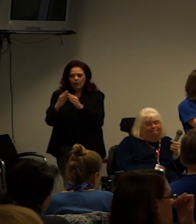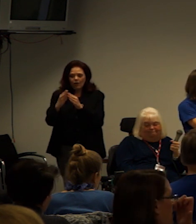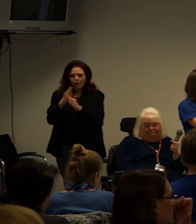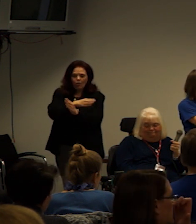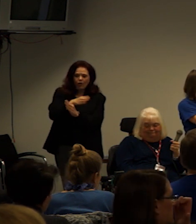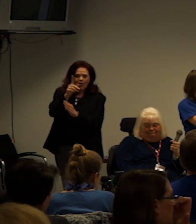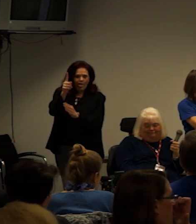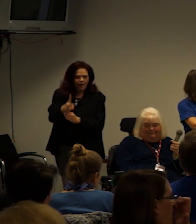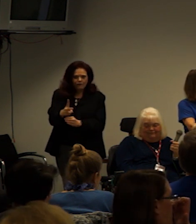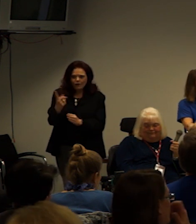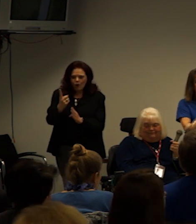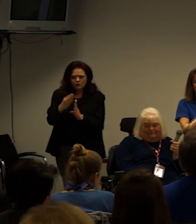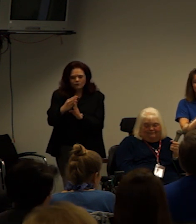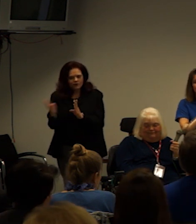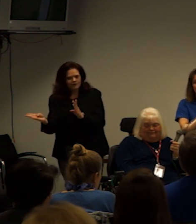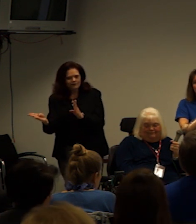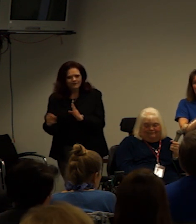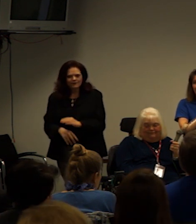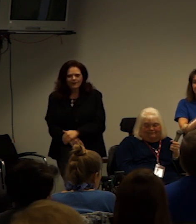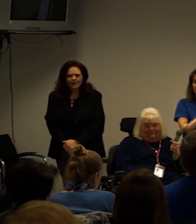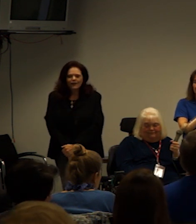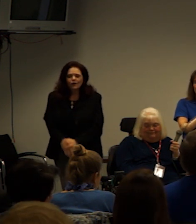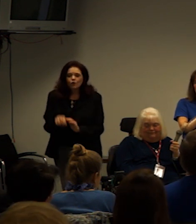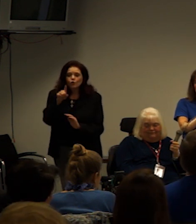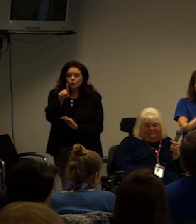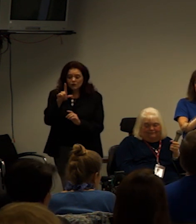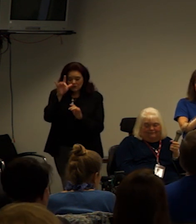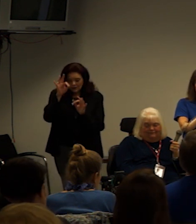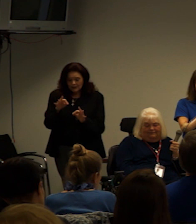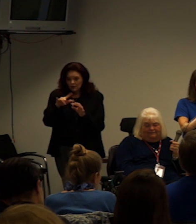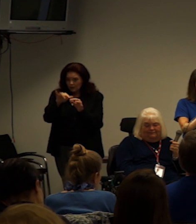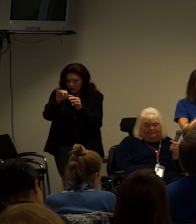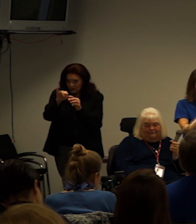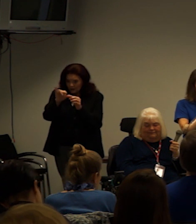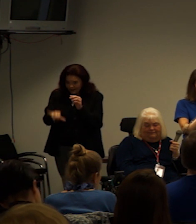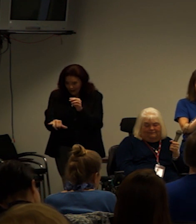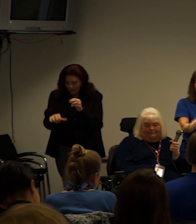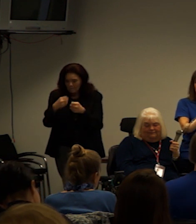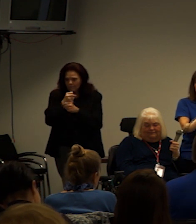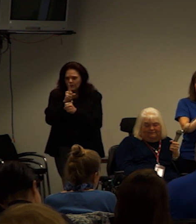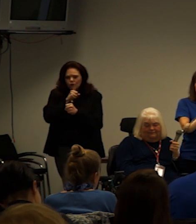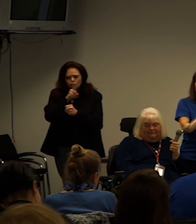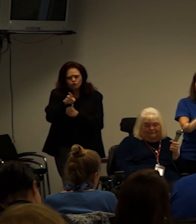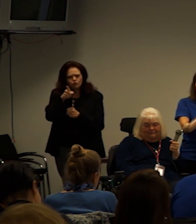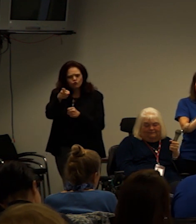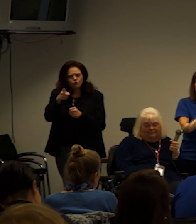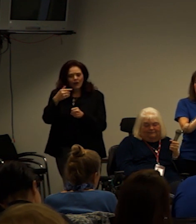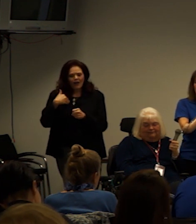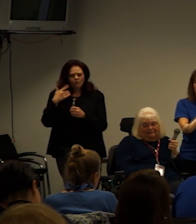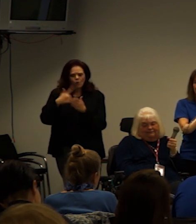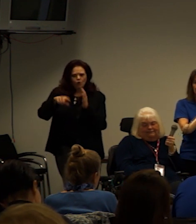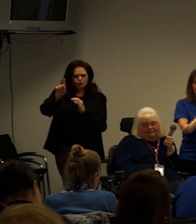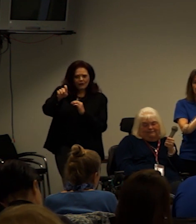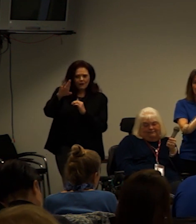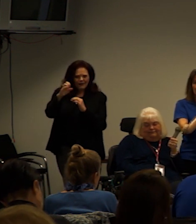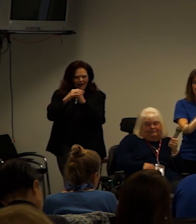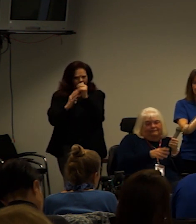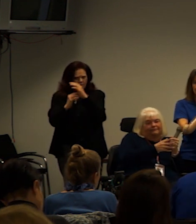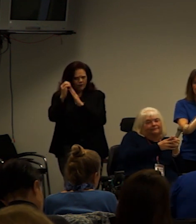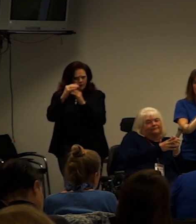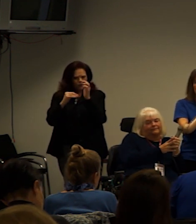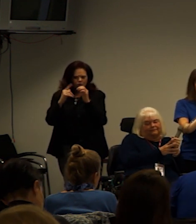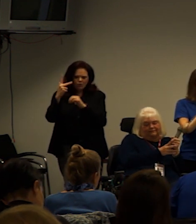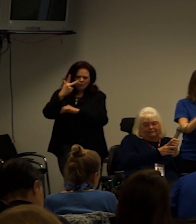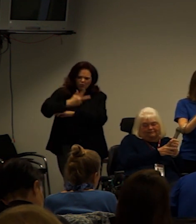it, yeah. If you're going to shelter in place, make sure you have what you need to shelter in place and be comfortable and meet your needs for